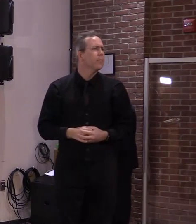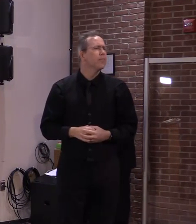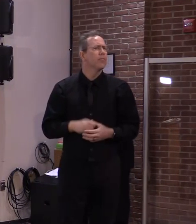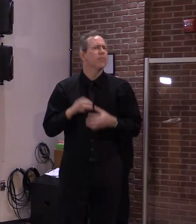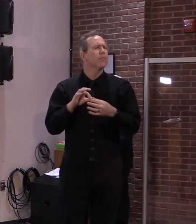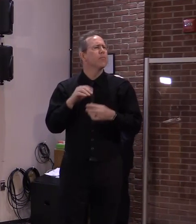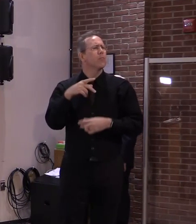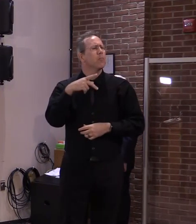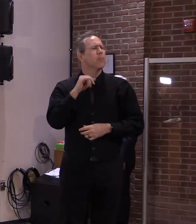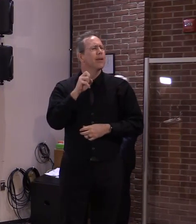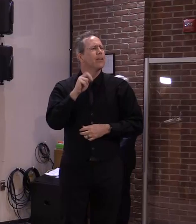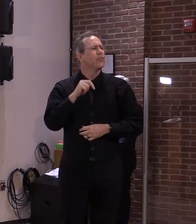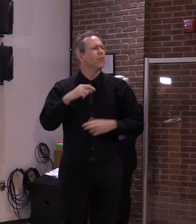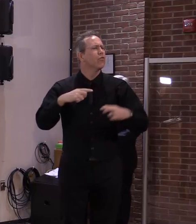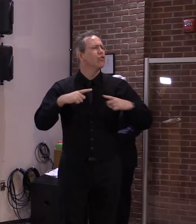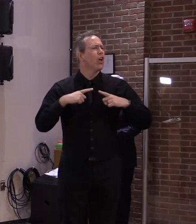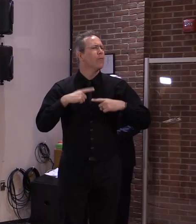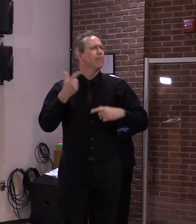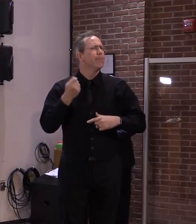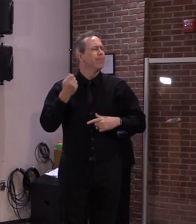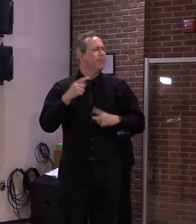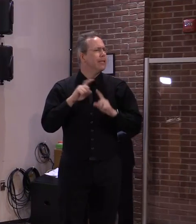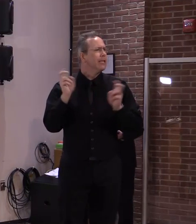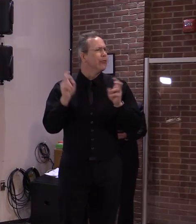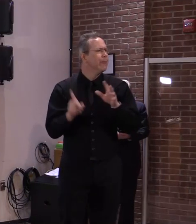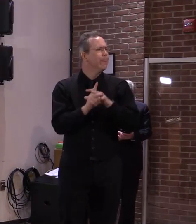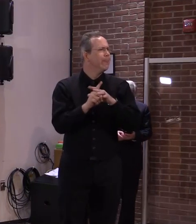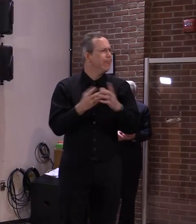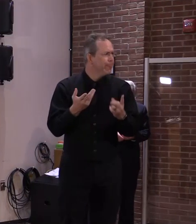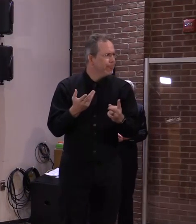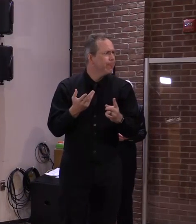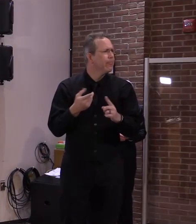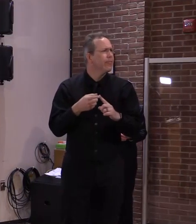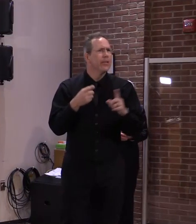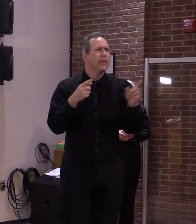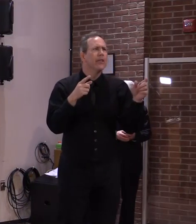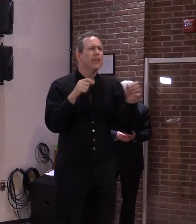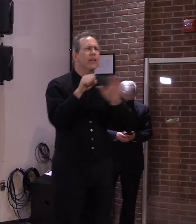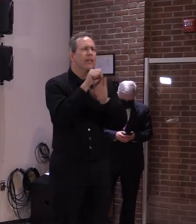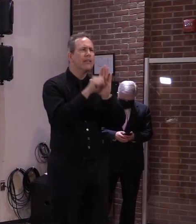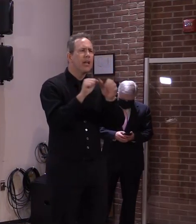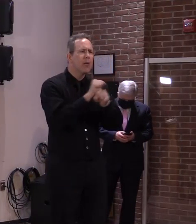there's state employees and teachers that are protesting today and later this week as